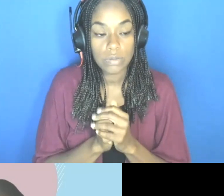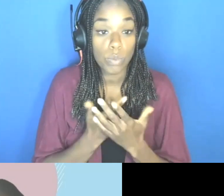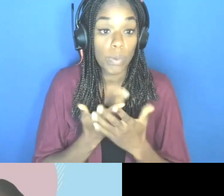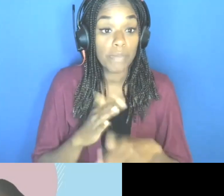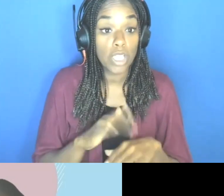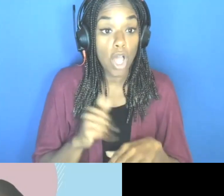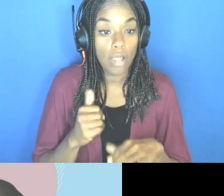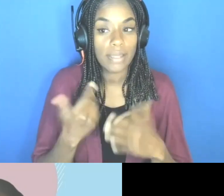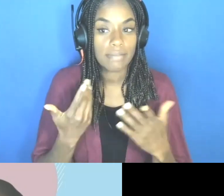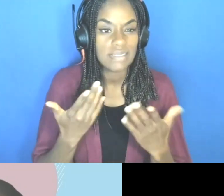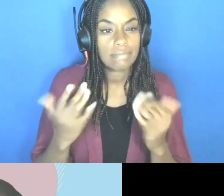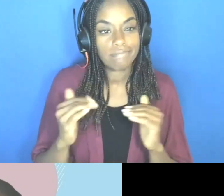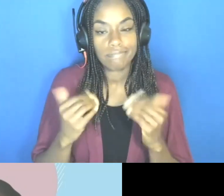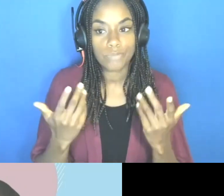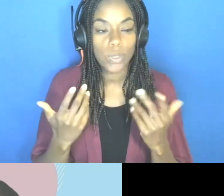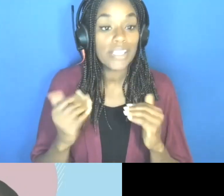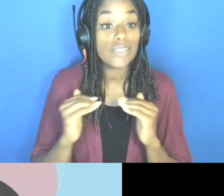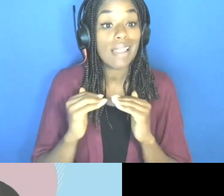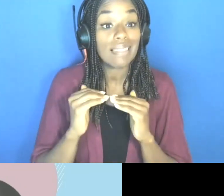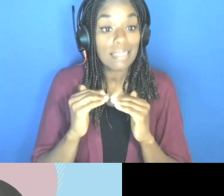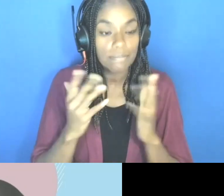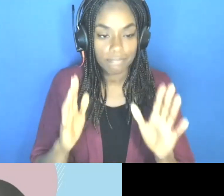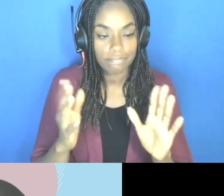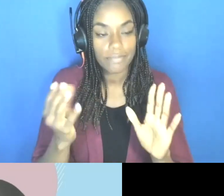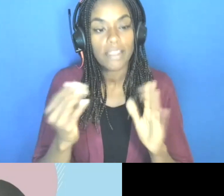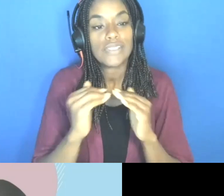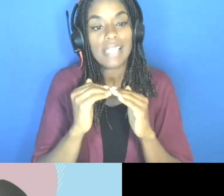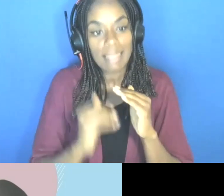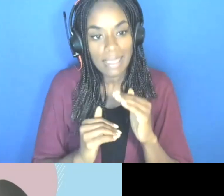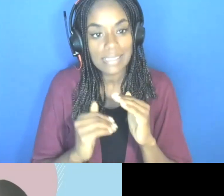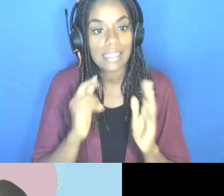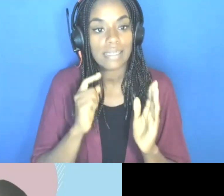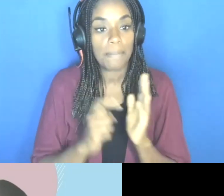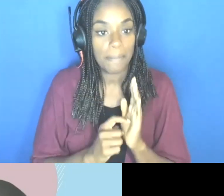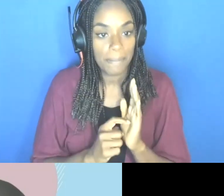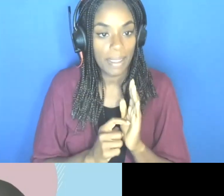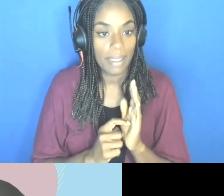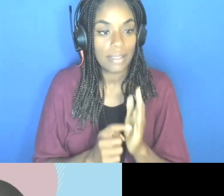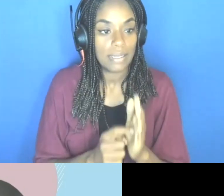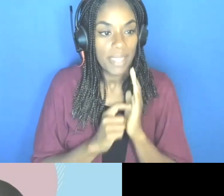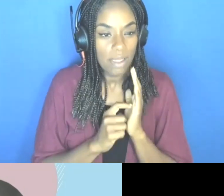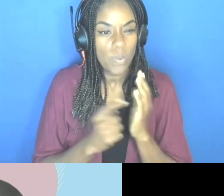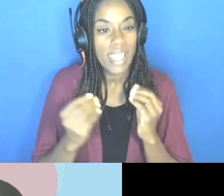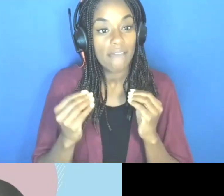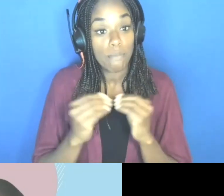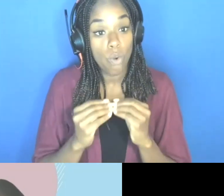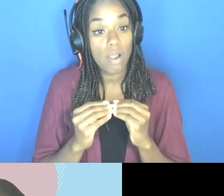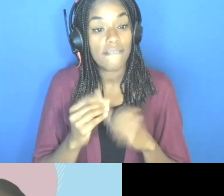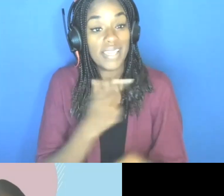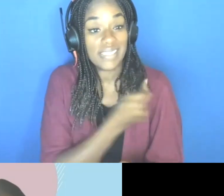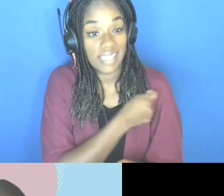of demand. So we have more vaccine right now than we have people wanting to get it.